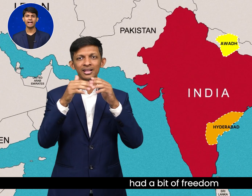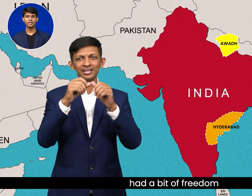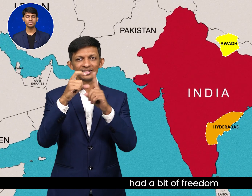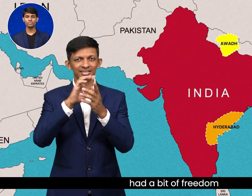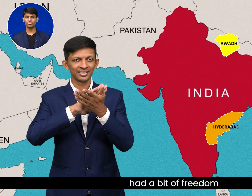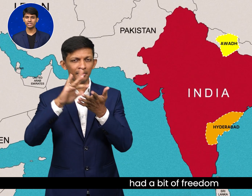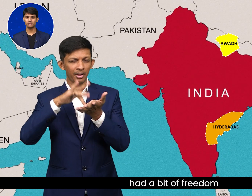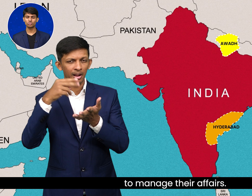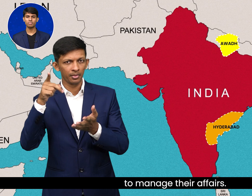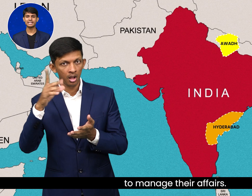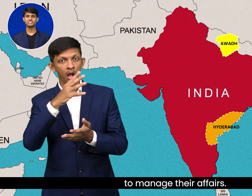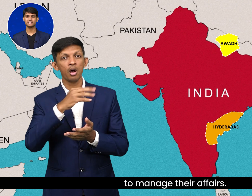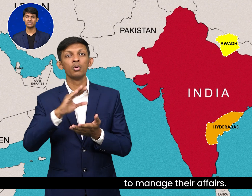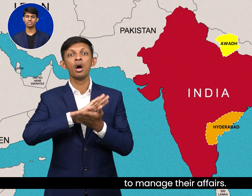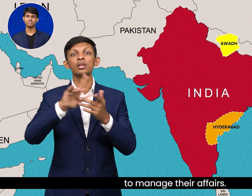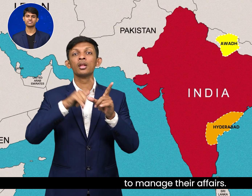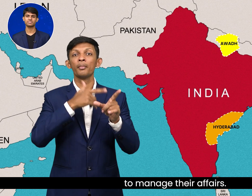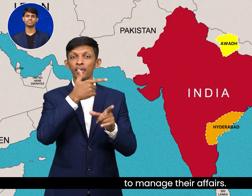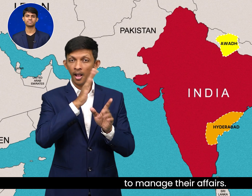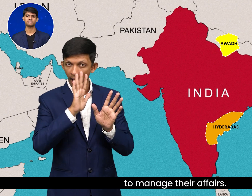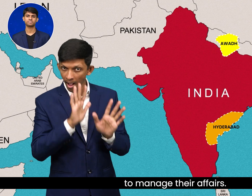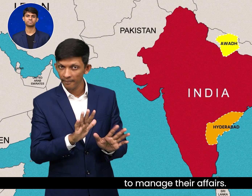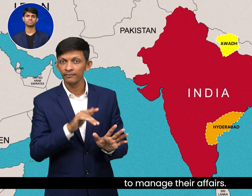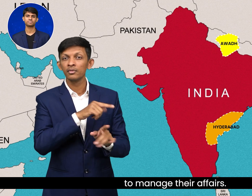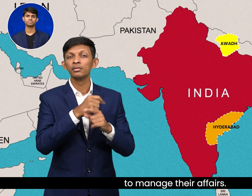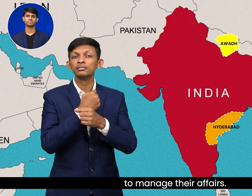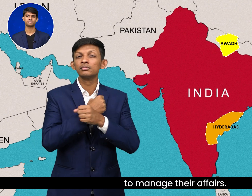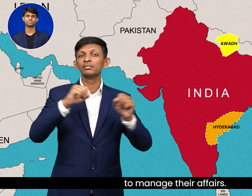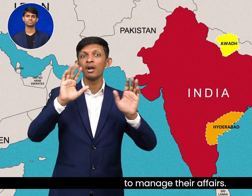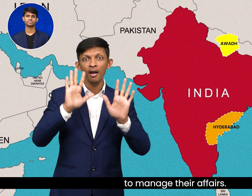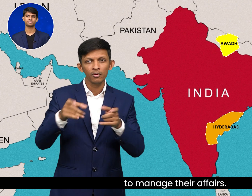Hyderabad had a bit of freedom to manage their affairs.